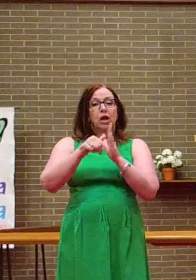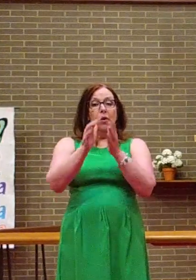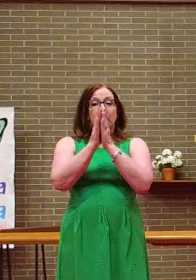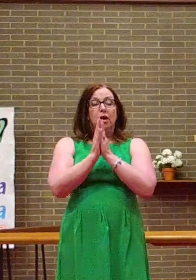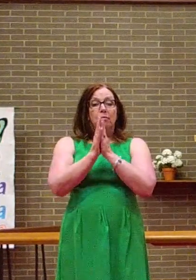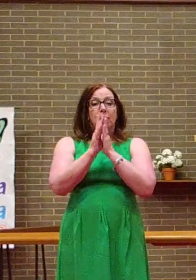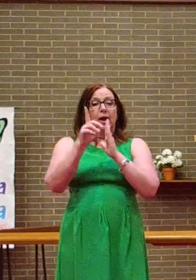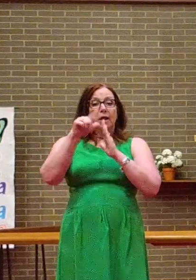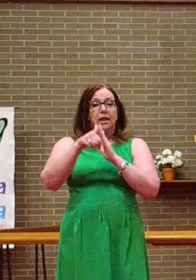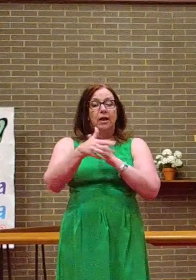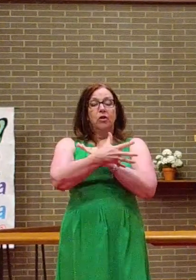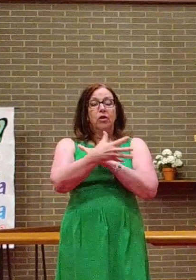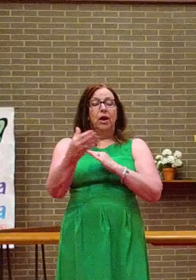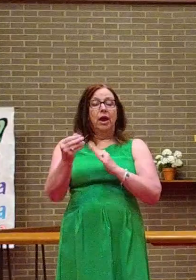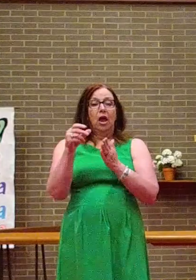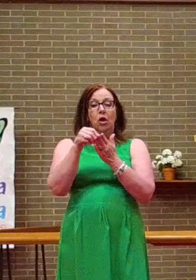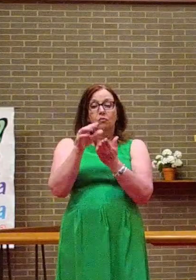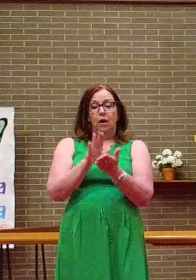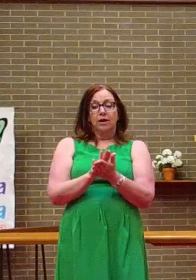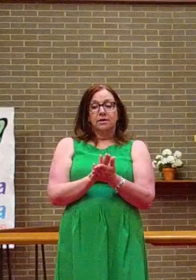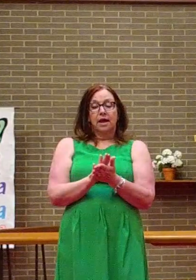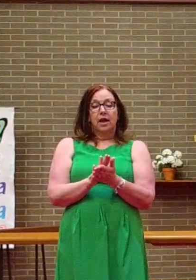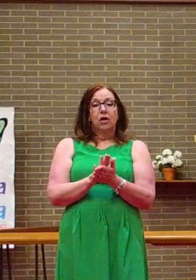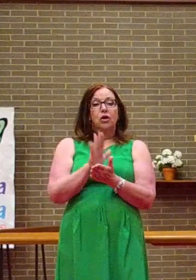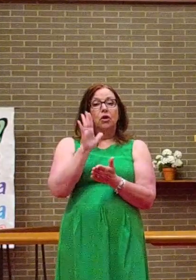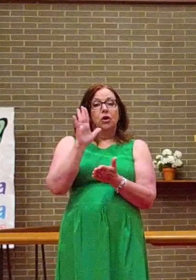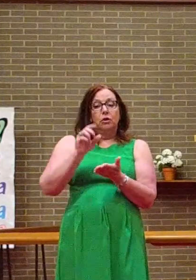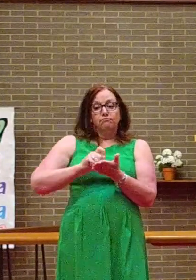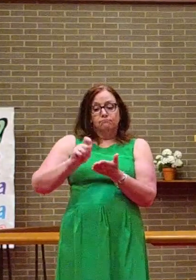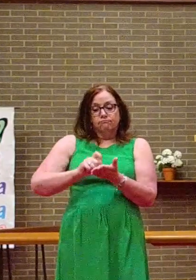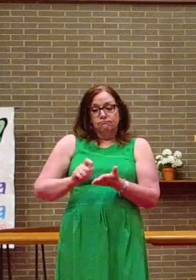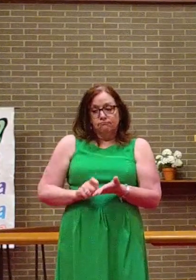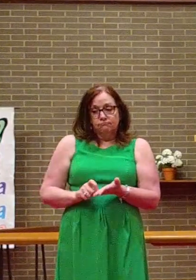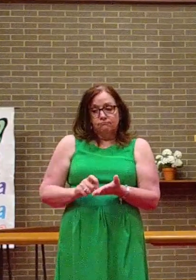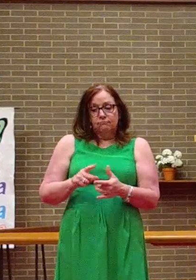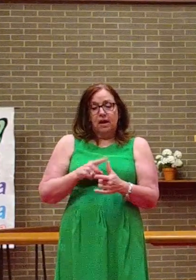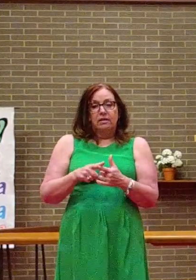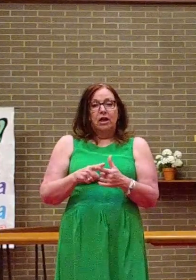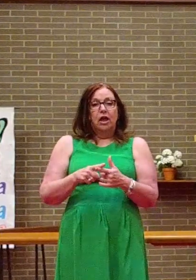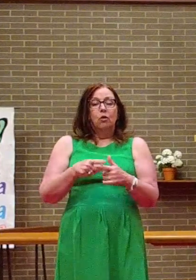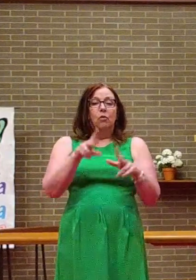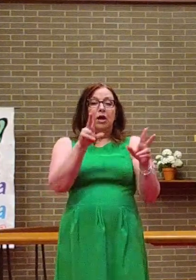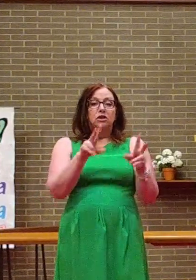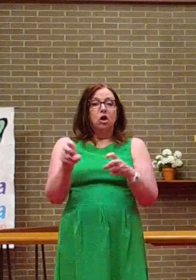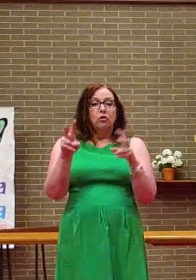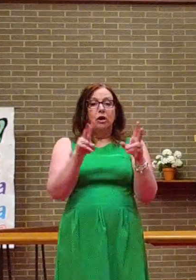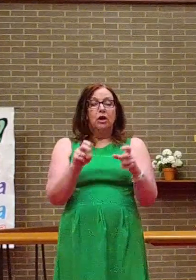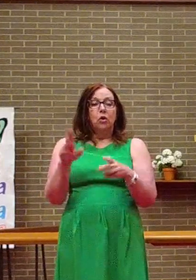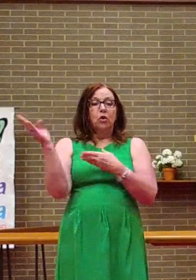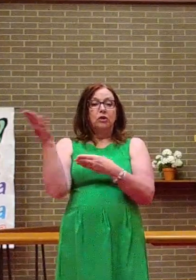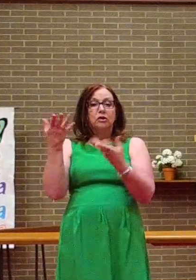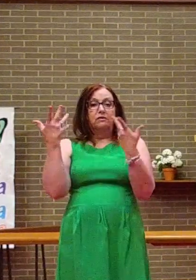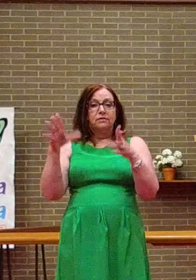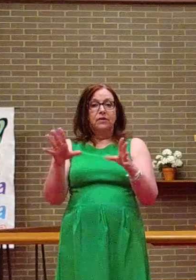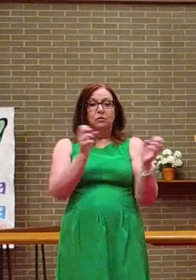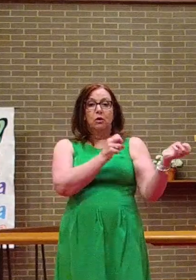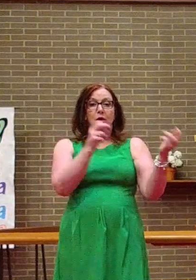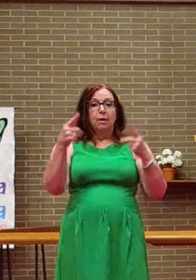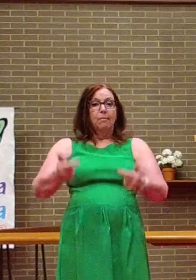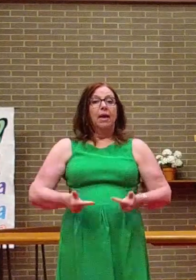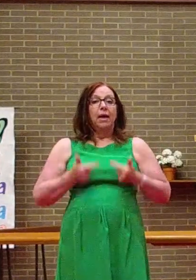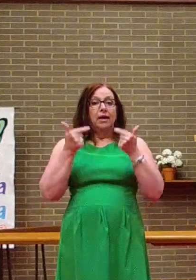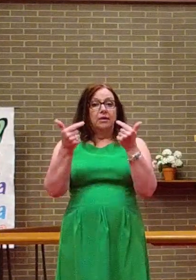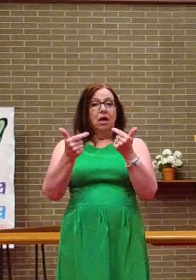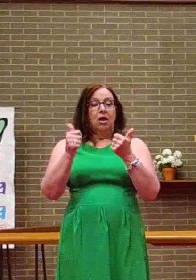there. And I will write down those prayers. And after our recorded service, we'll go back live and we will pray